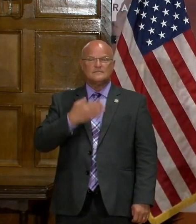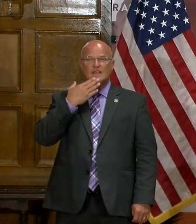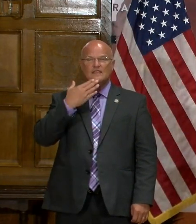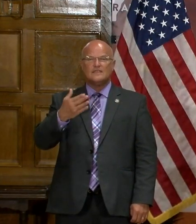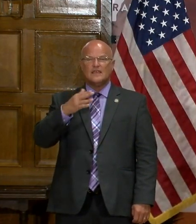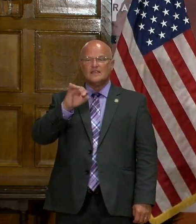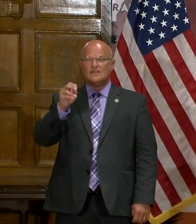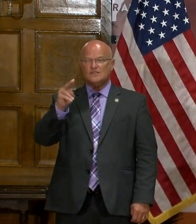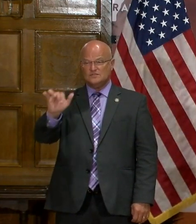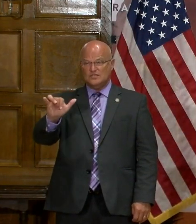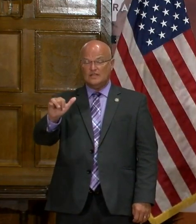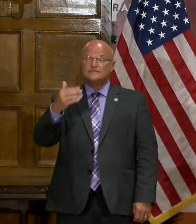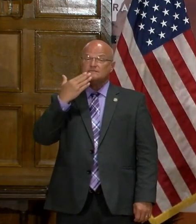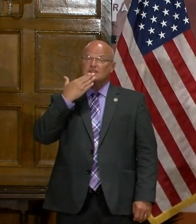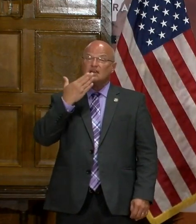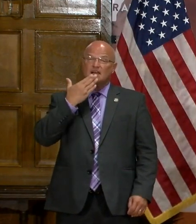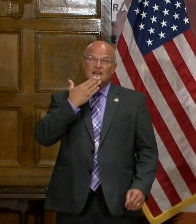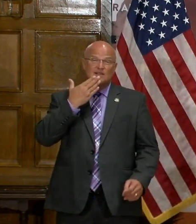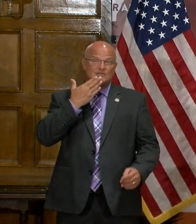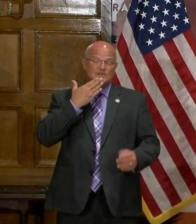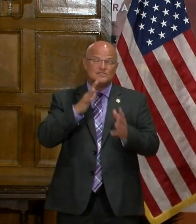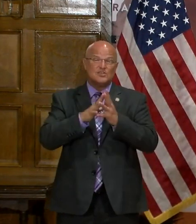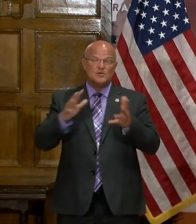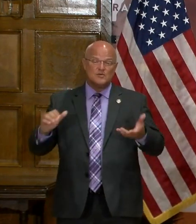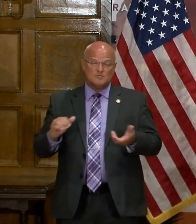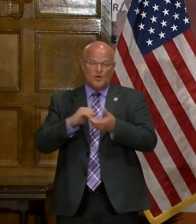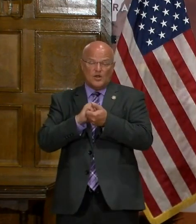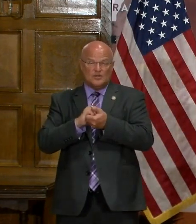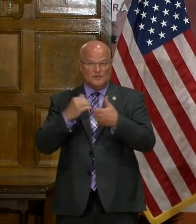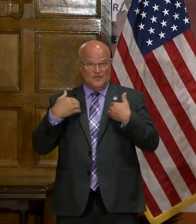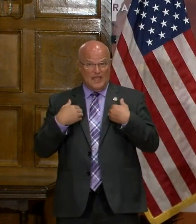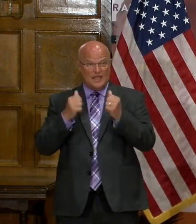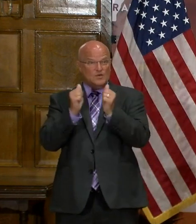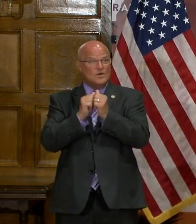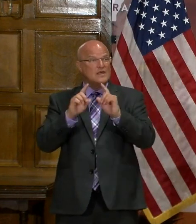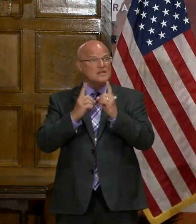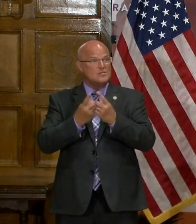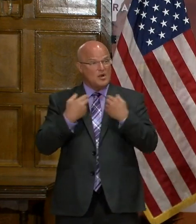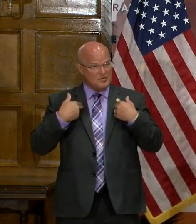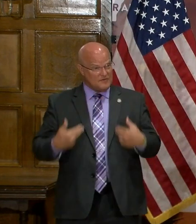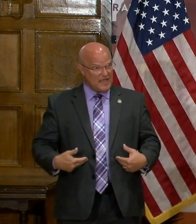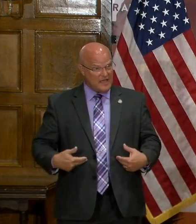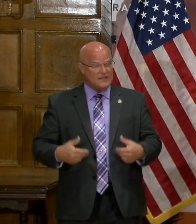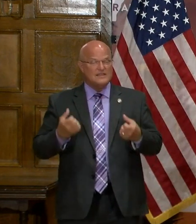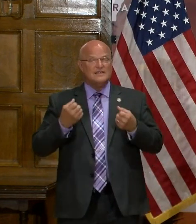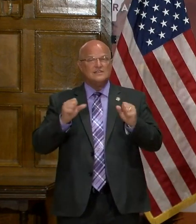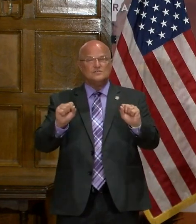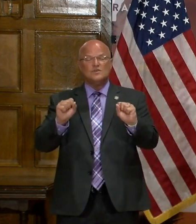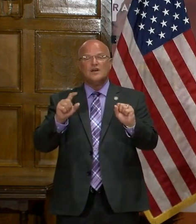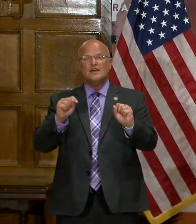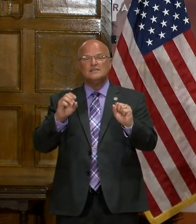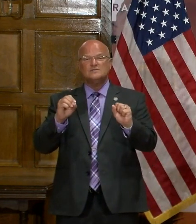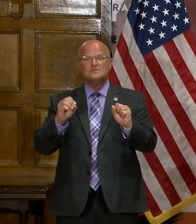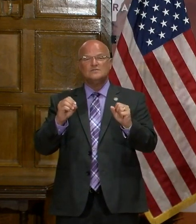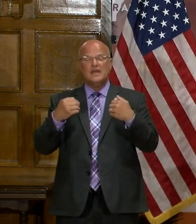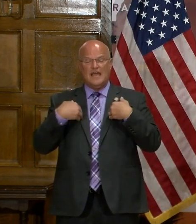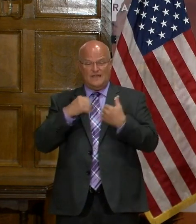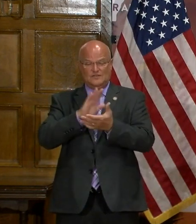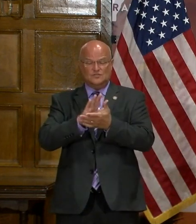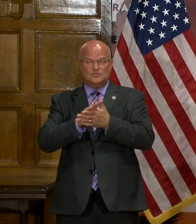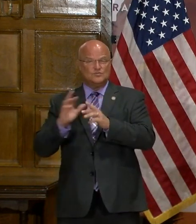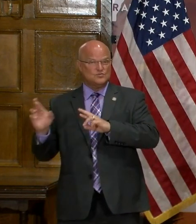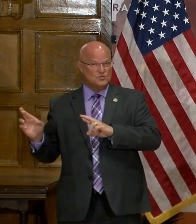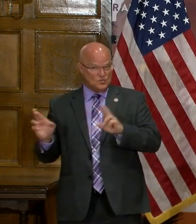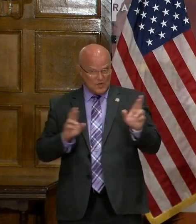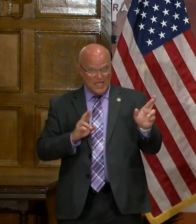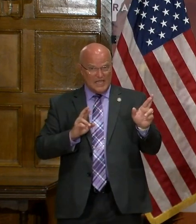Thank you, Johnny, and I do appreciate the partnership that you've had with the Department of Health and trying to get the schools